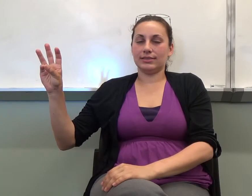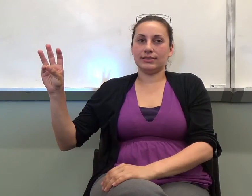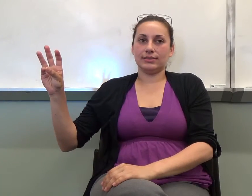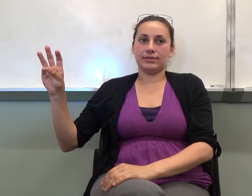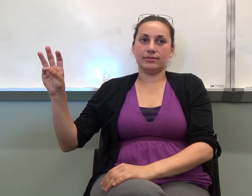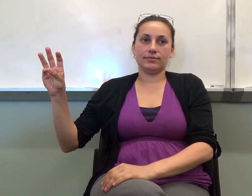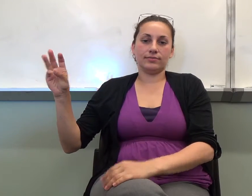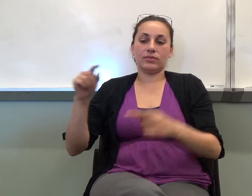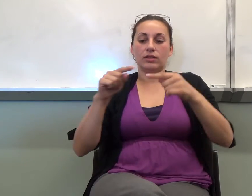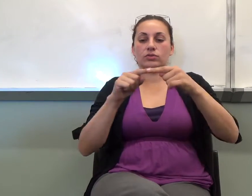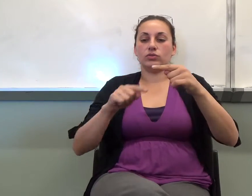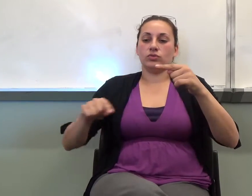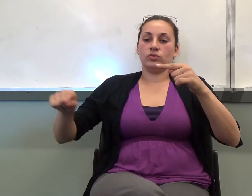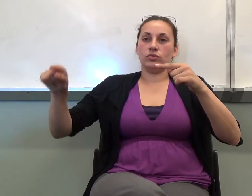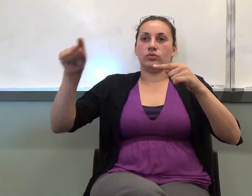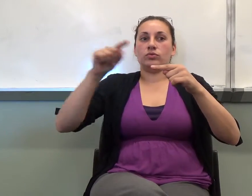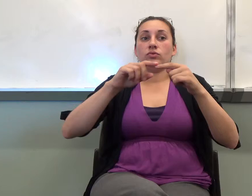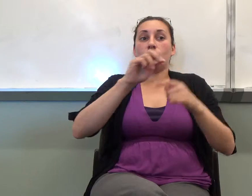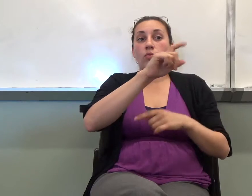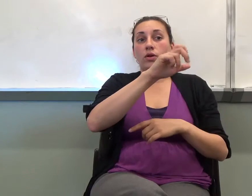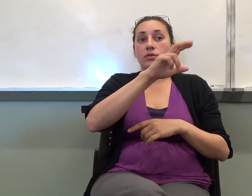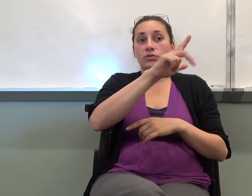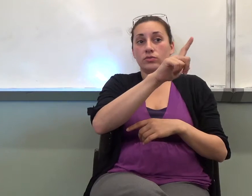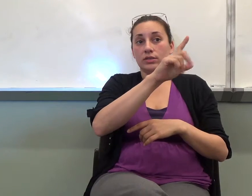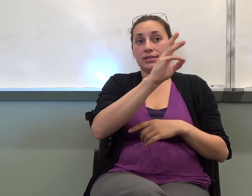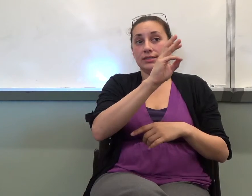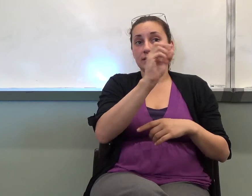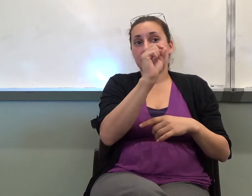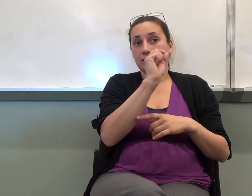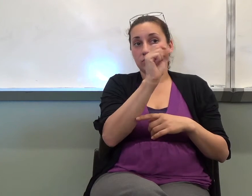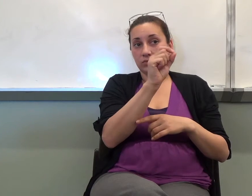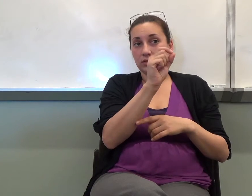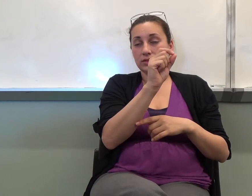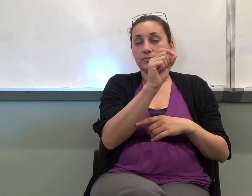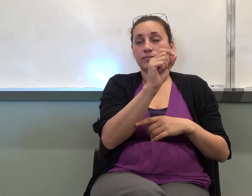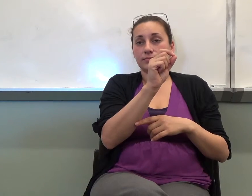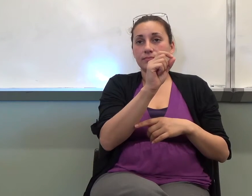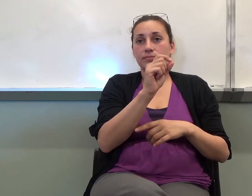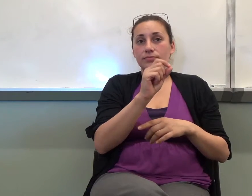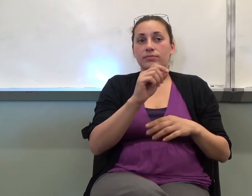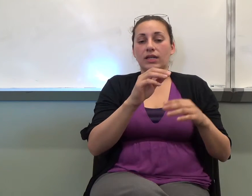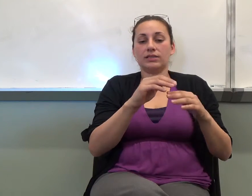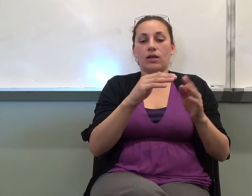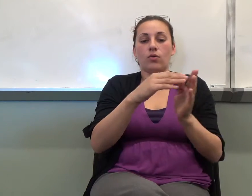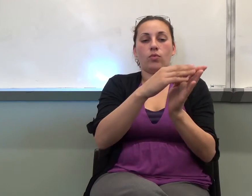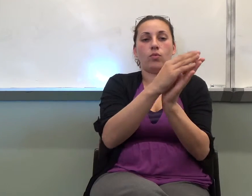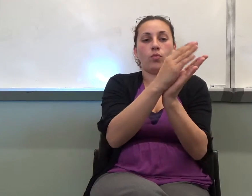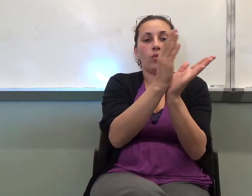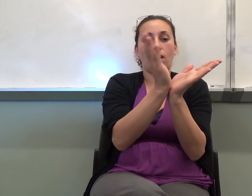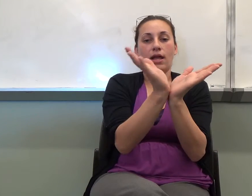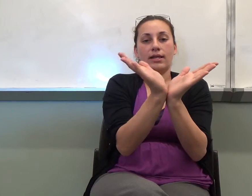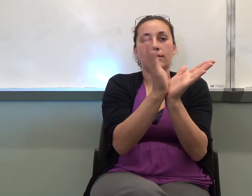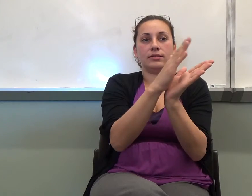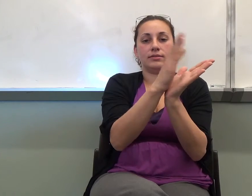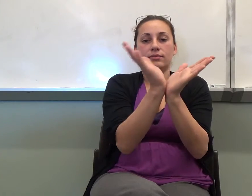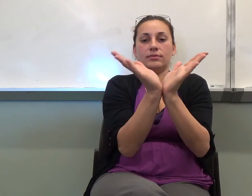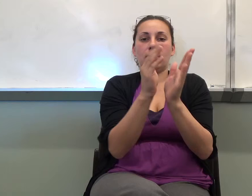that represents her rent payment. That's how wide you have to make that slice of pie, 126 degrees.